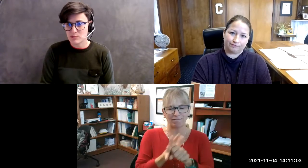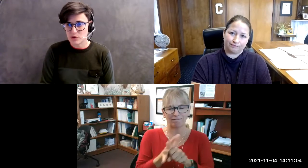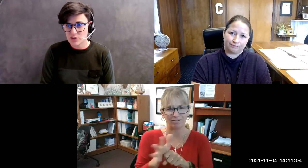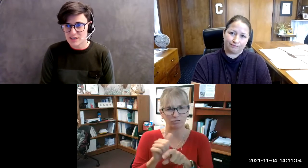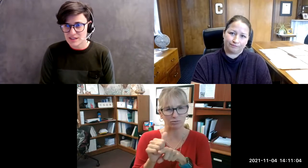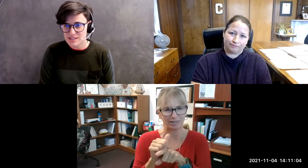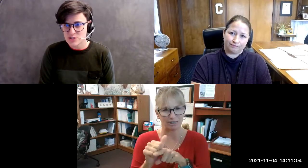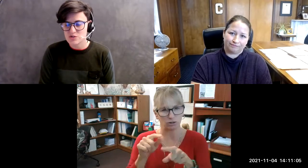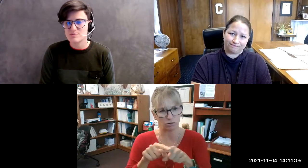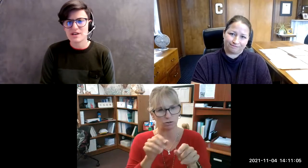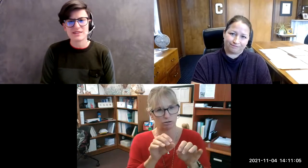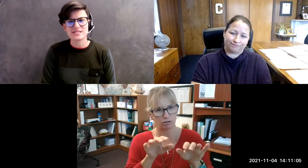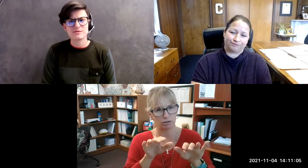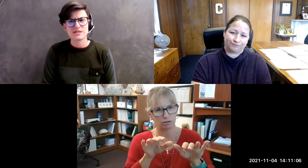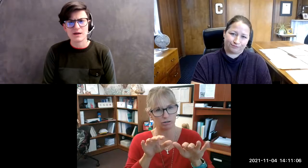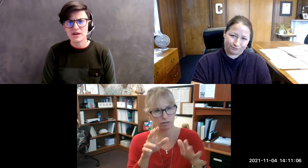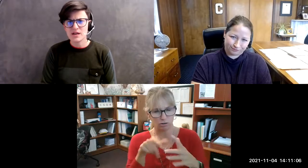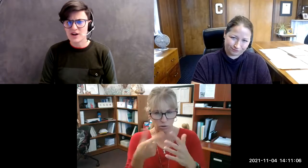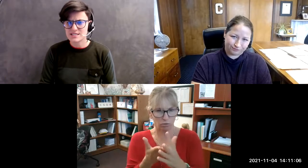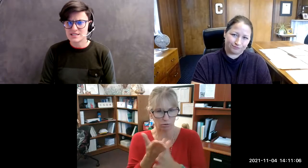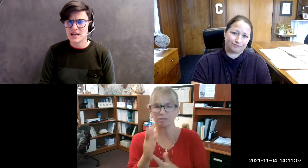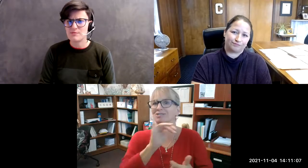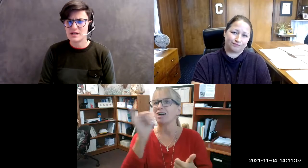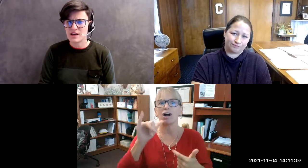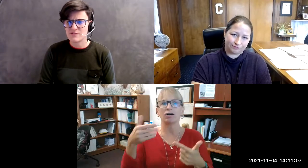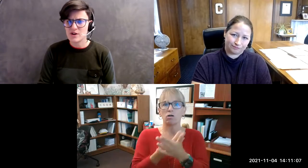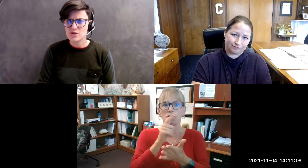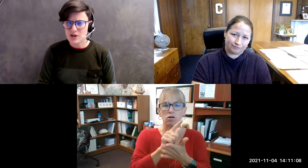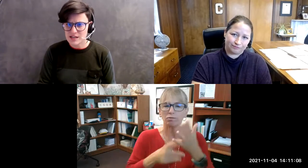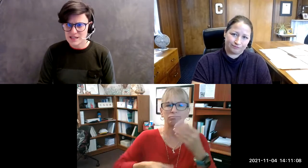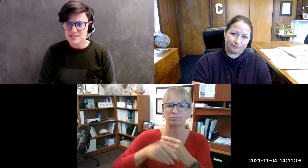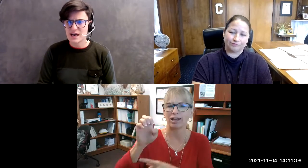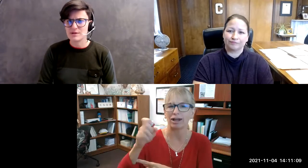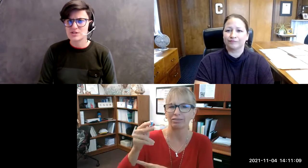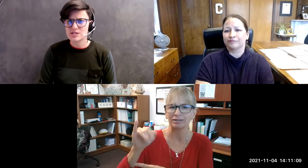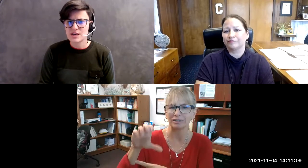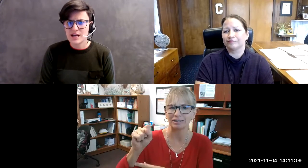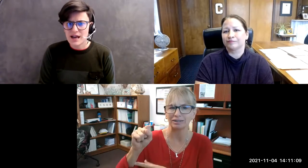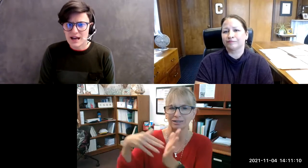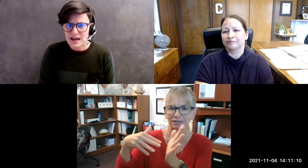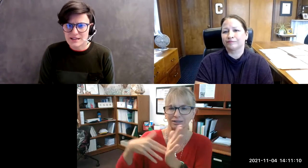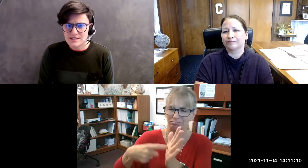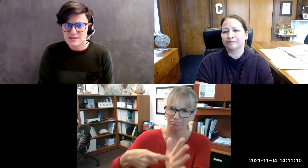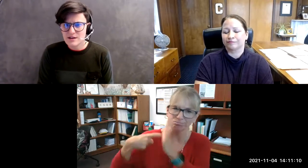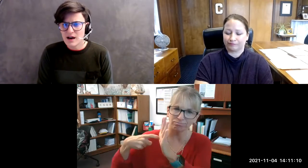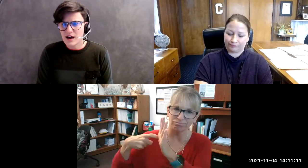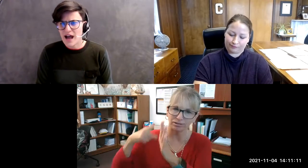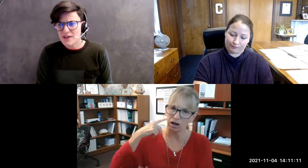people to look at these issues, but at the same time, there hasn't yet been enough training established. And